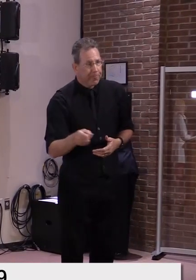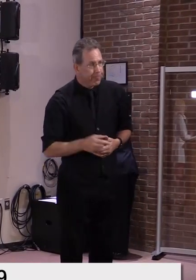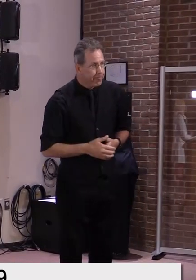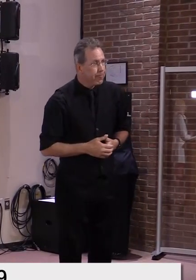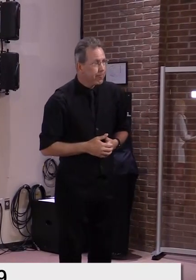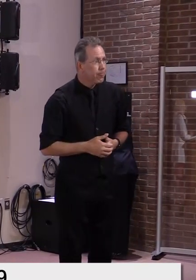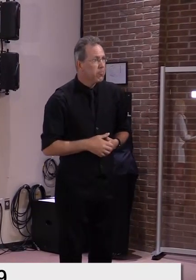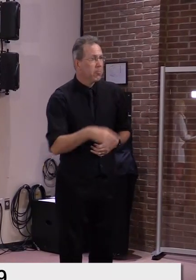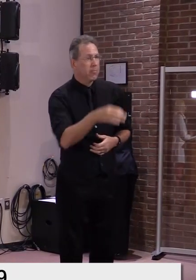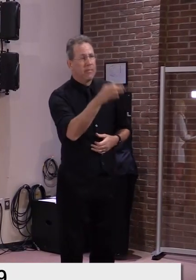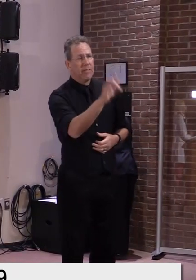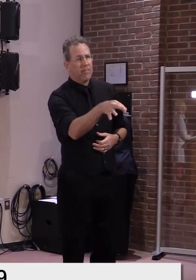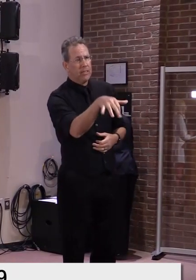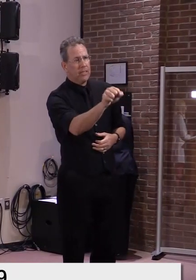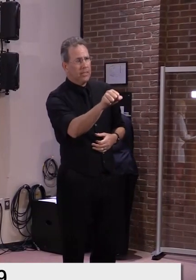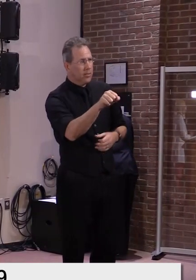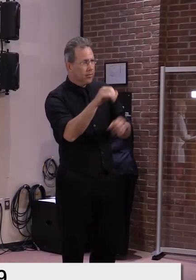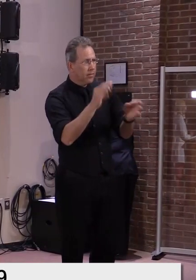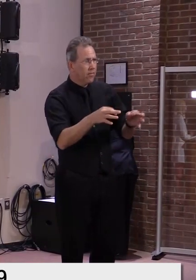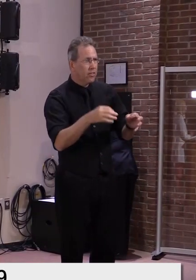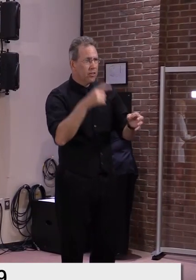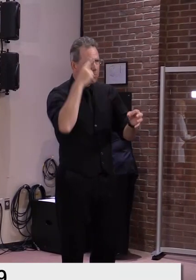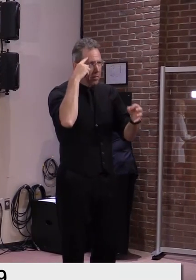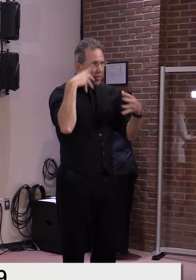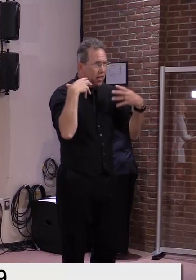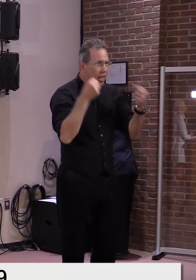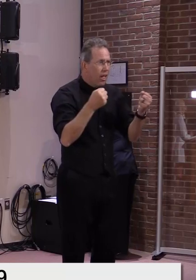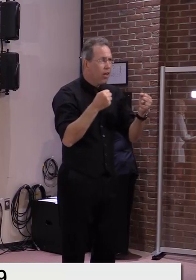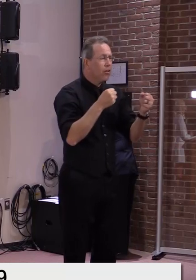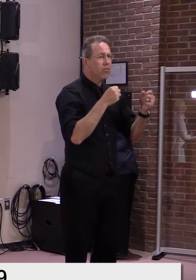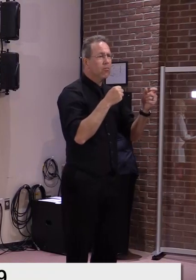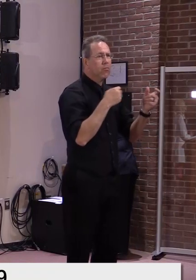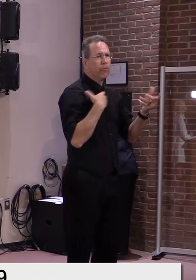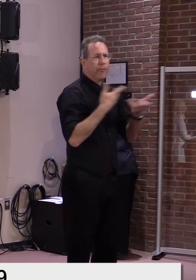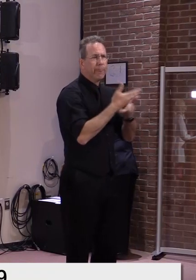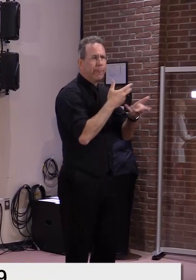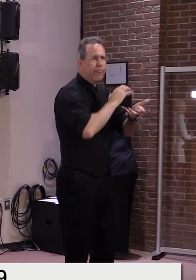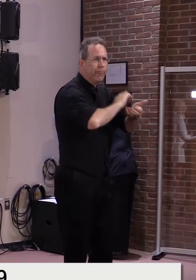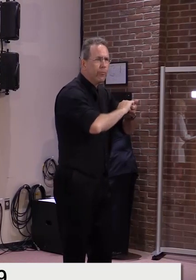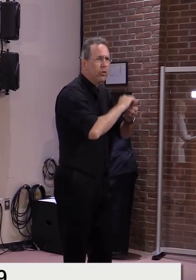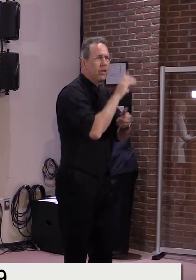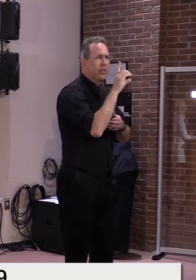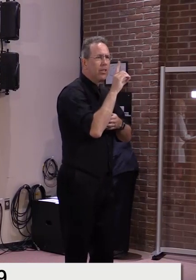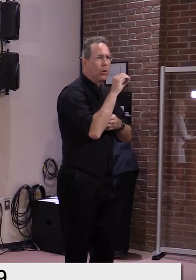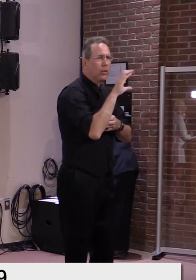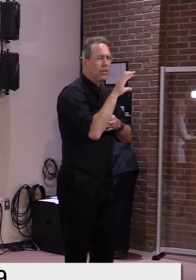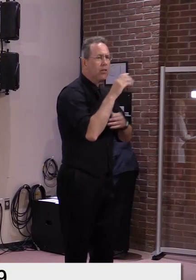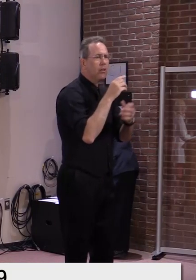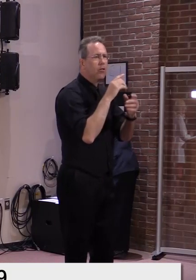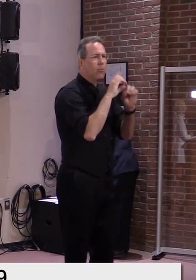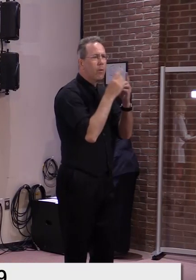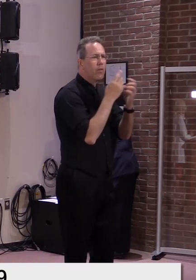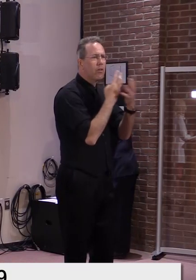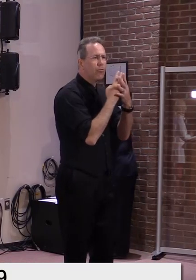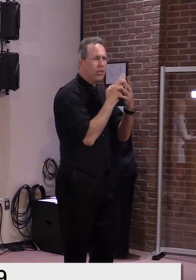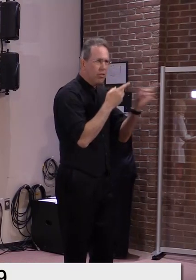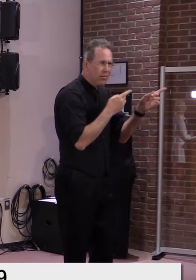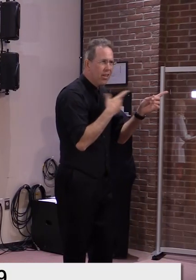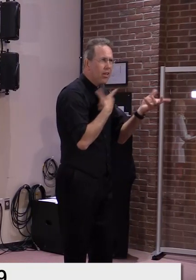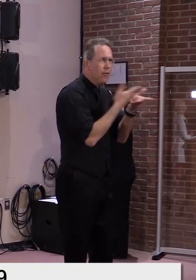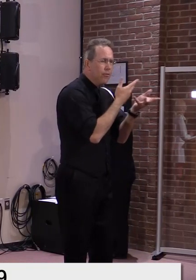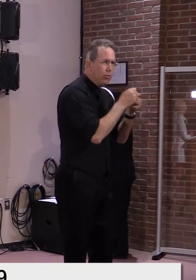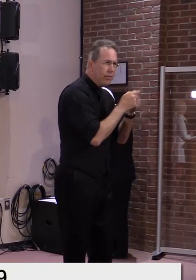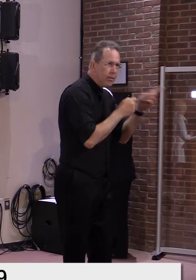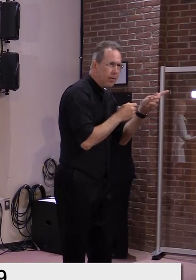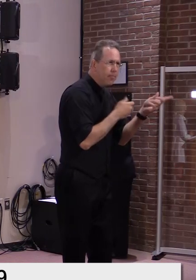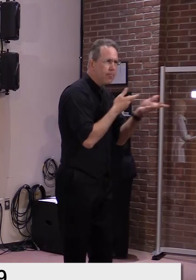Department of Mental Health and the Department of Corrections work side by side to ensure that individuals who are in the correctional facilities